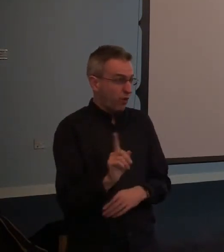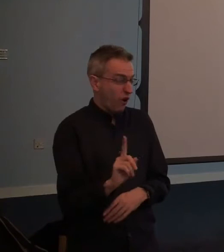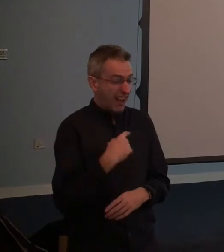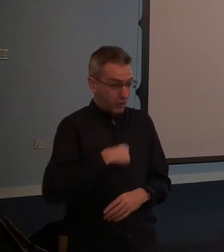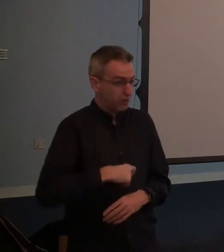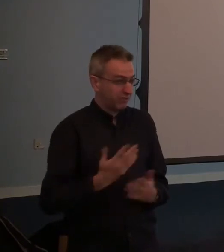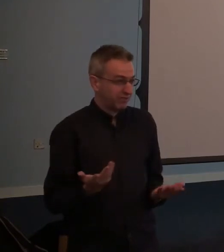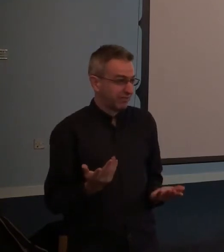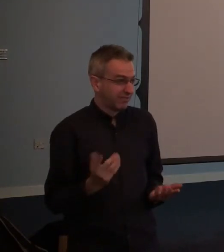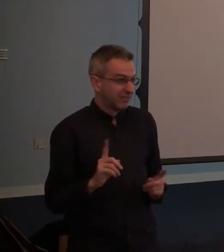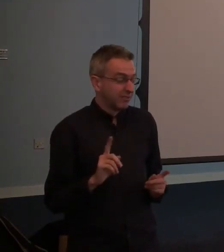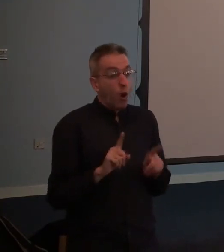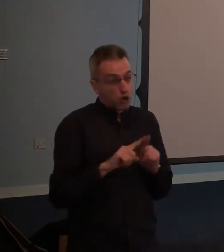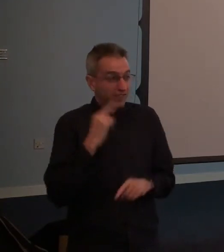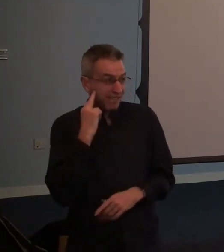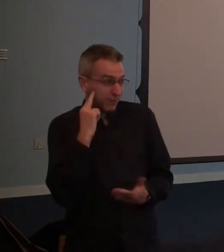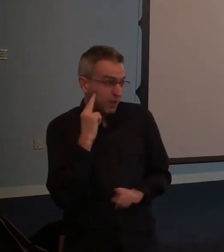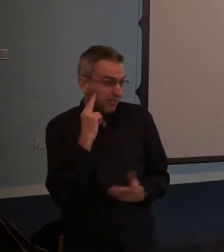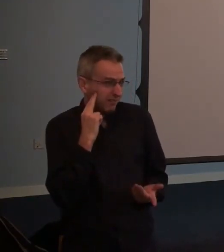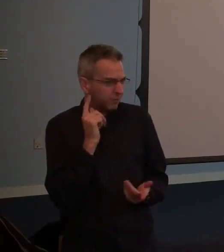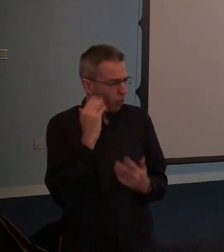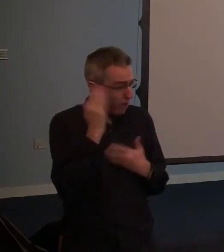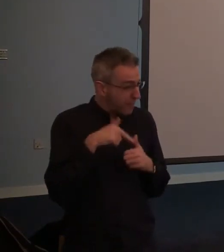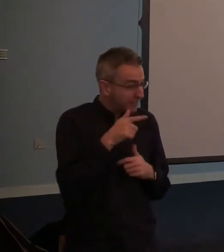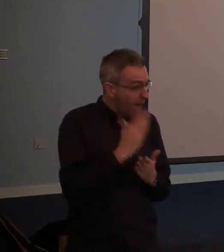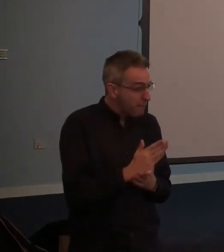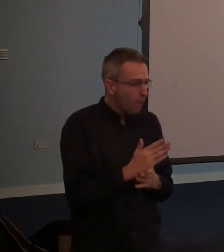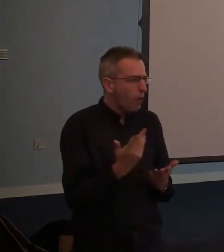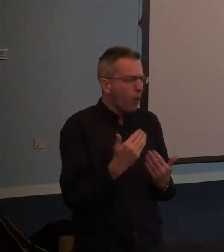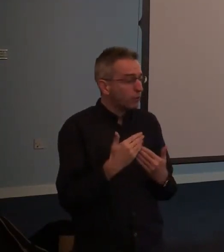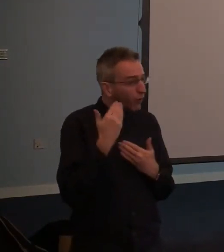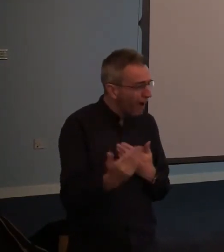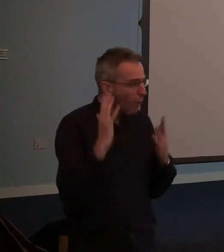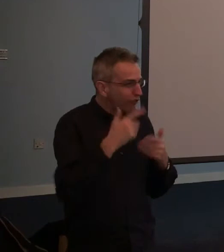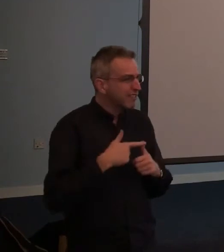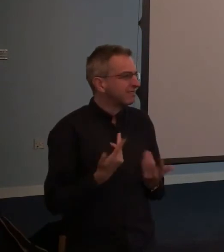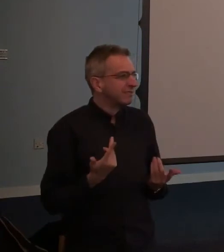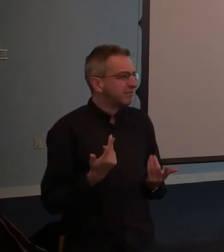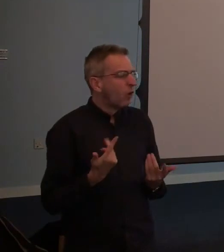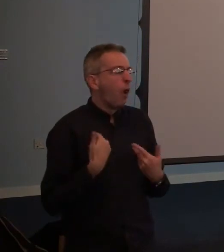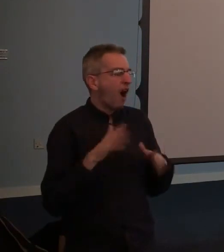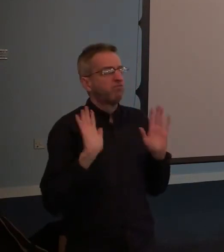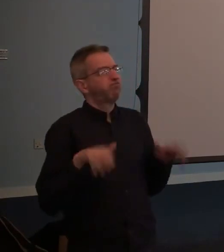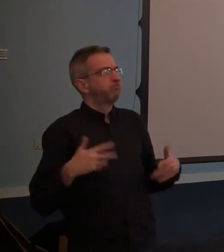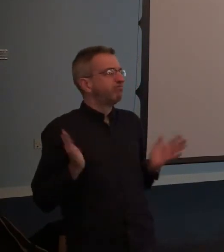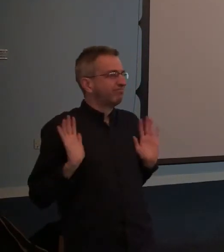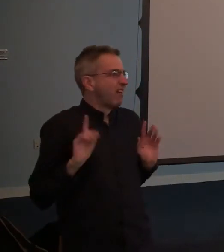And also, really, what are the concerns we should have about this? You know, should we be worried about it? Are we worrying too much? Or can we